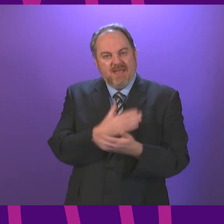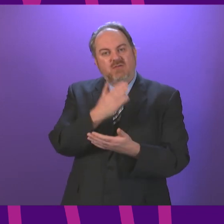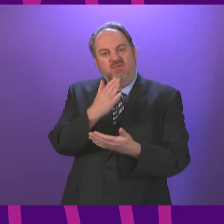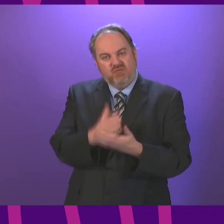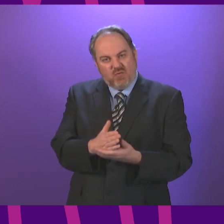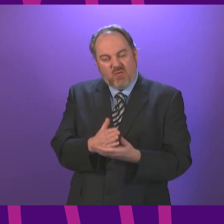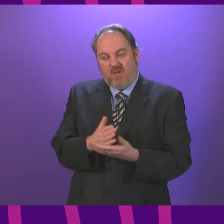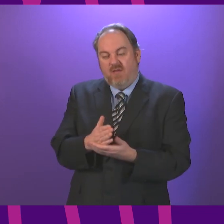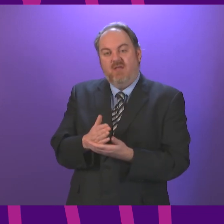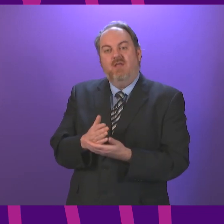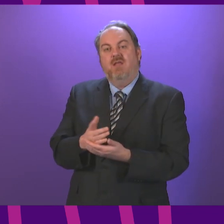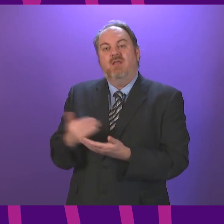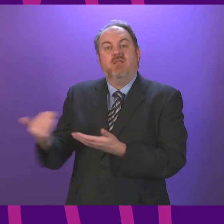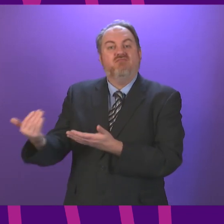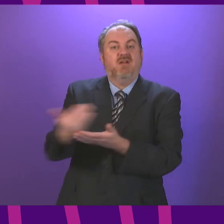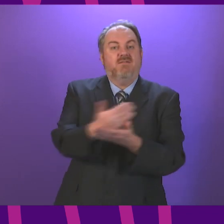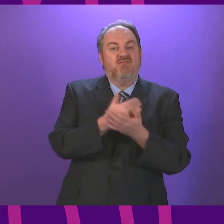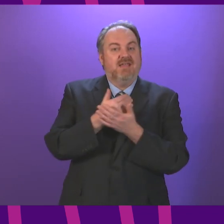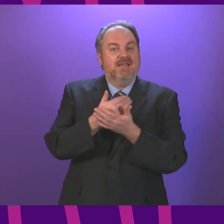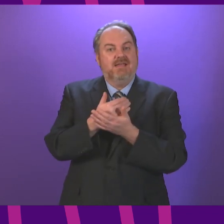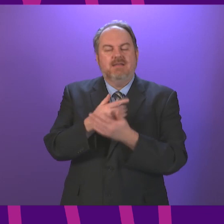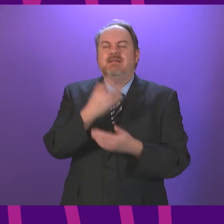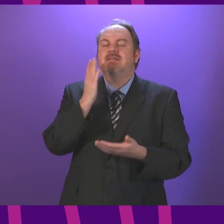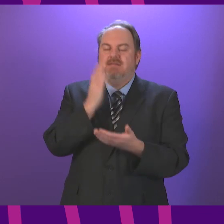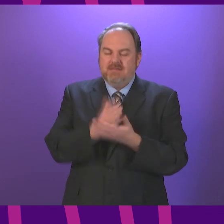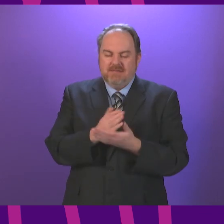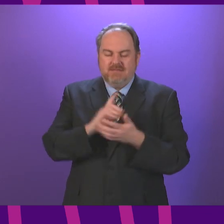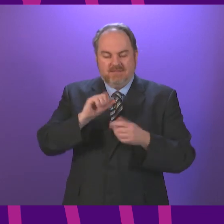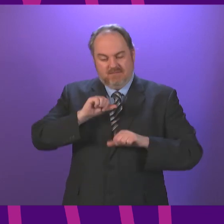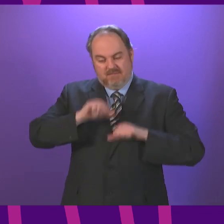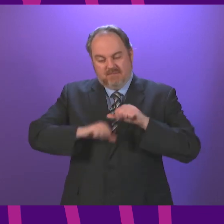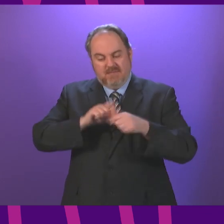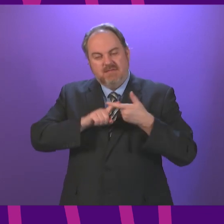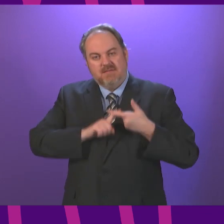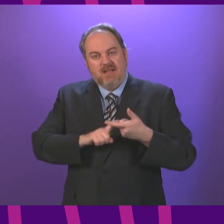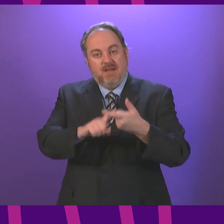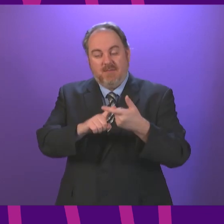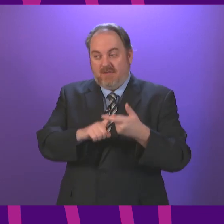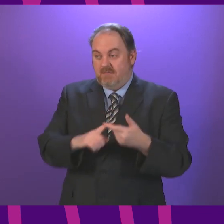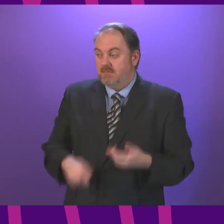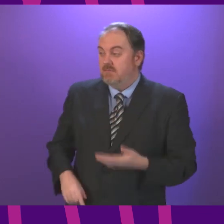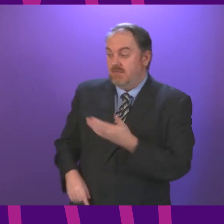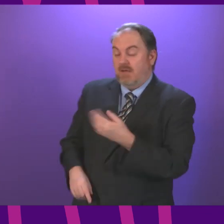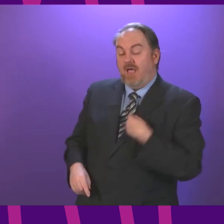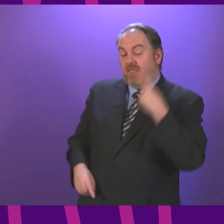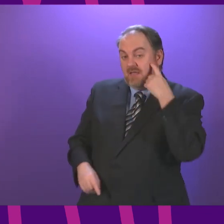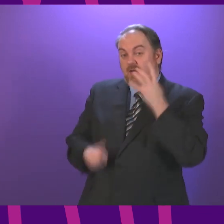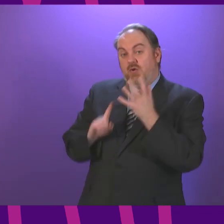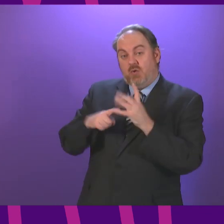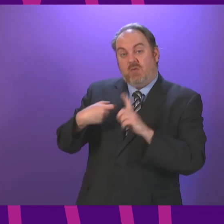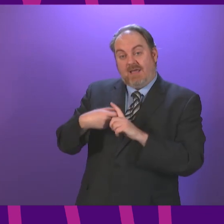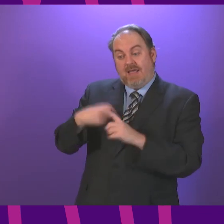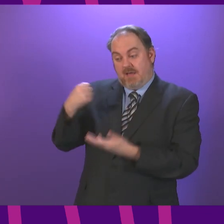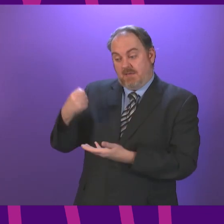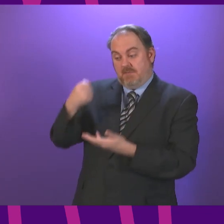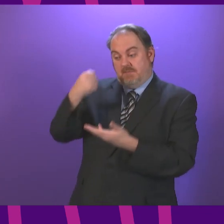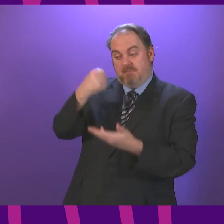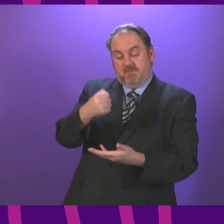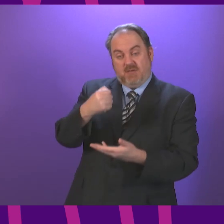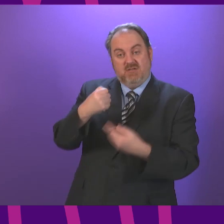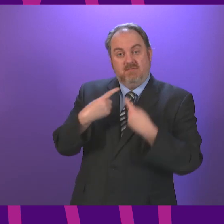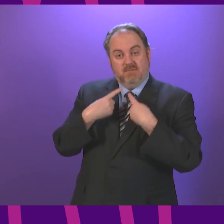recovery from the pandemic? First Minister. Yes, I think the support announced in the budget was welcome, very welcome,